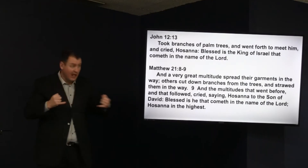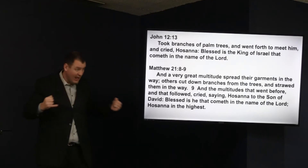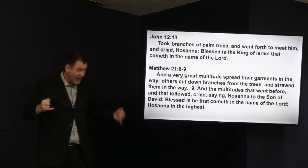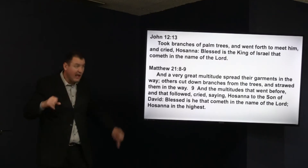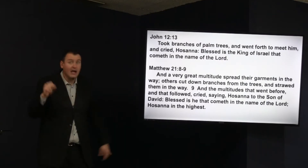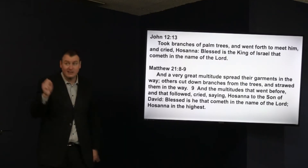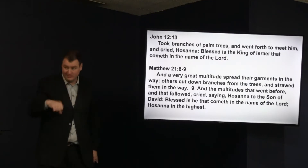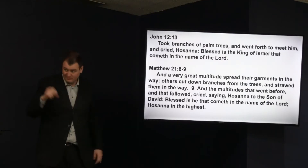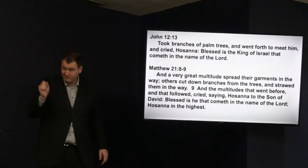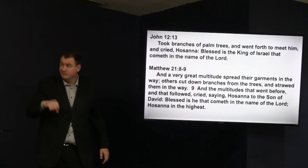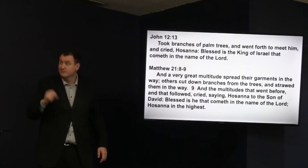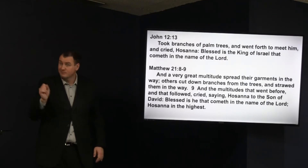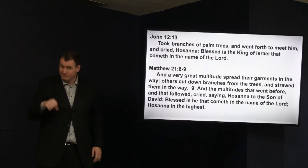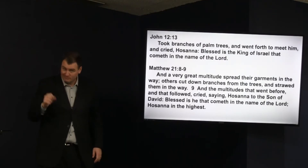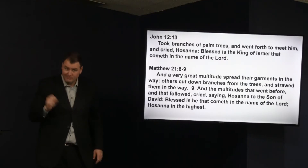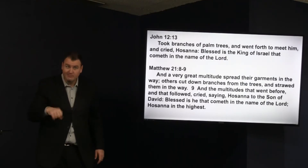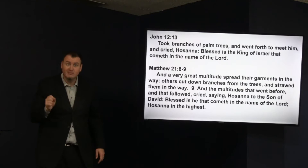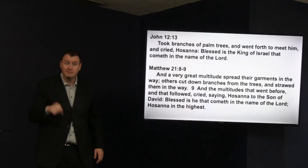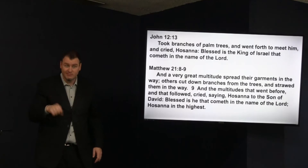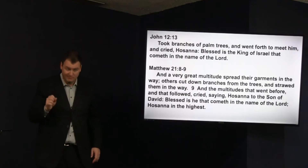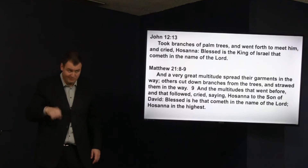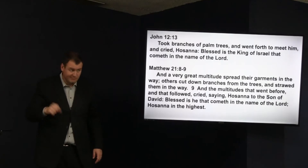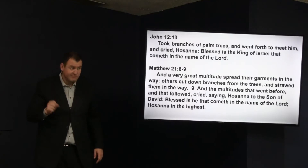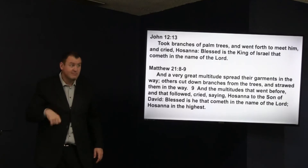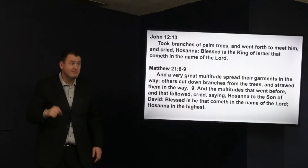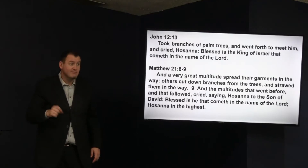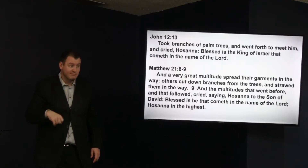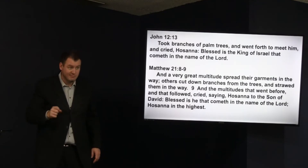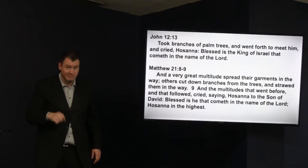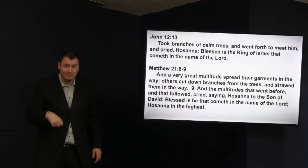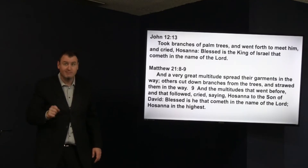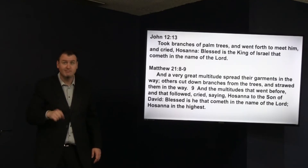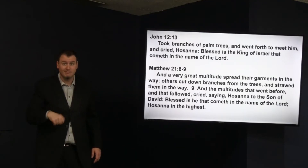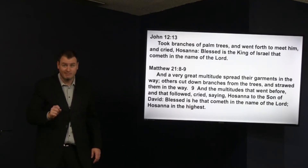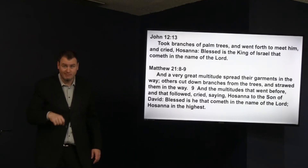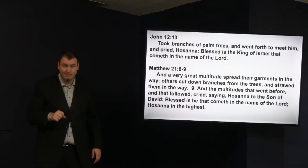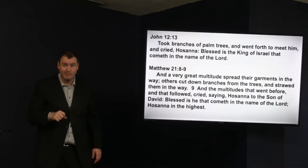Because David was from the line of kings. It's the line of kings.